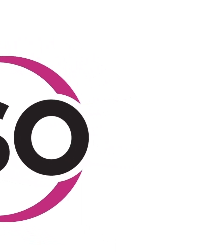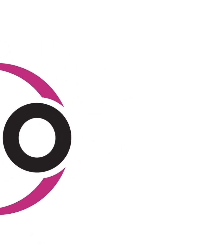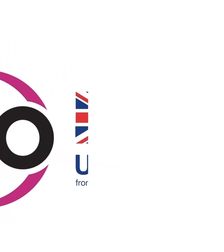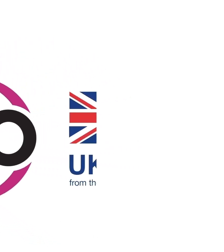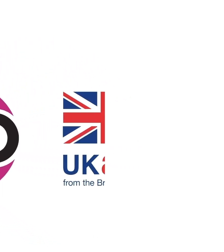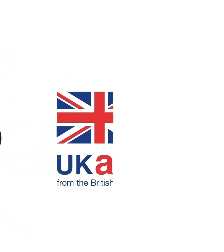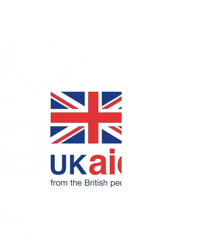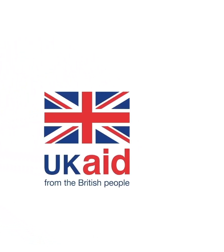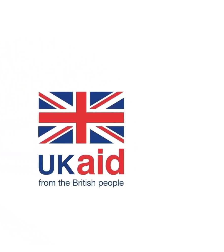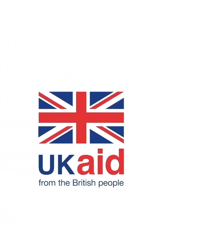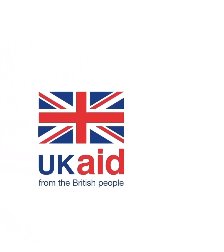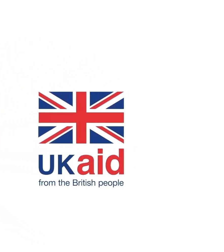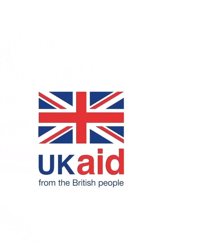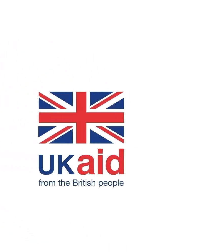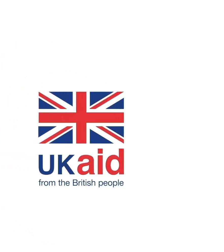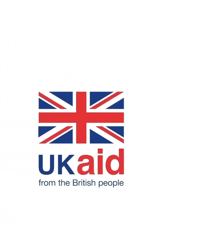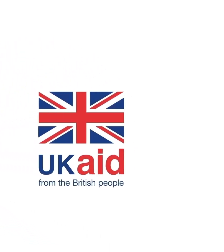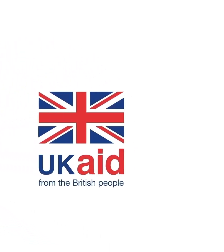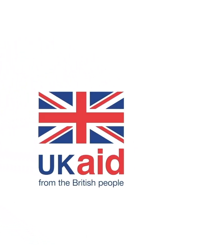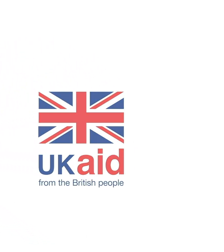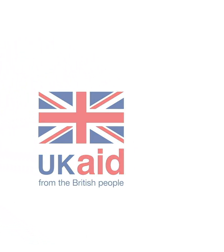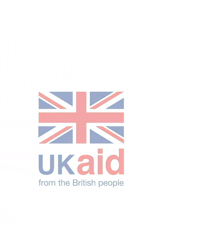VSO UK Aid